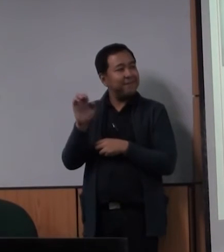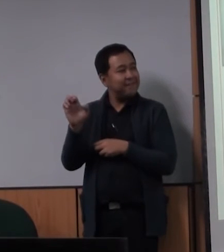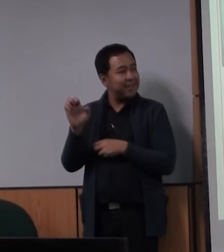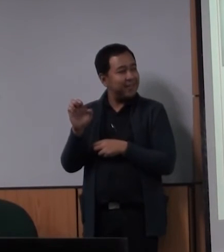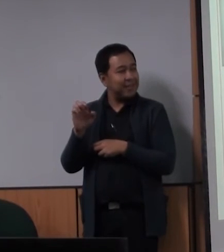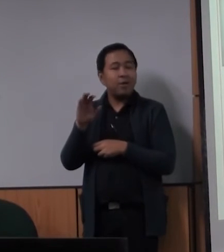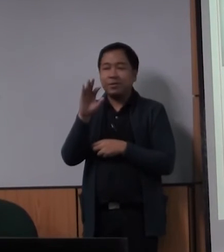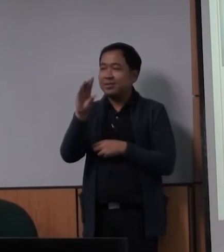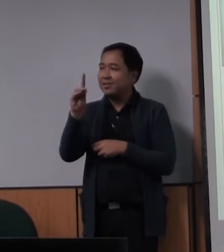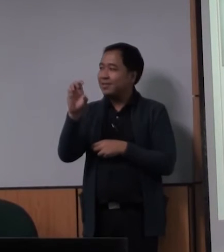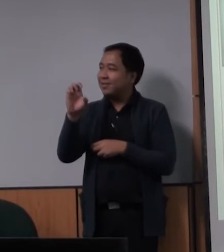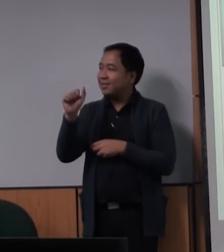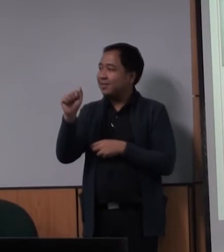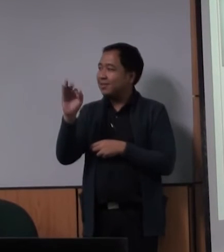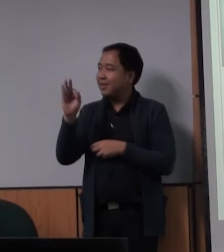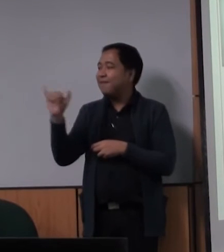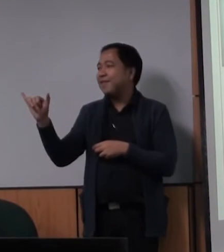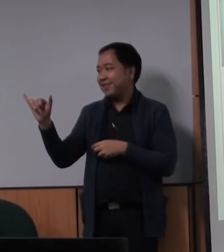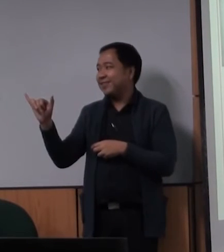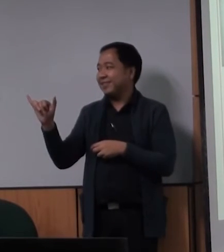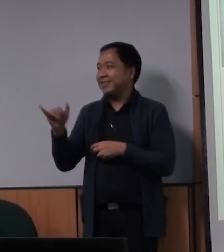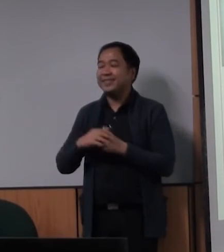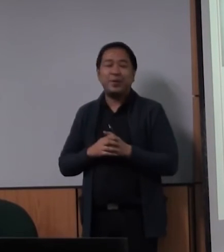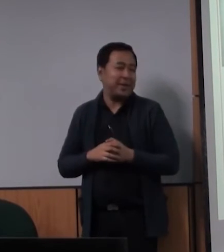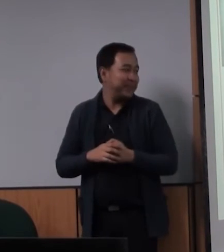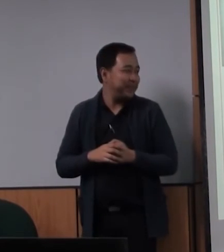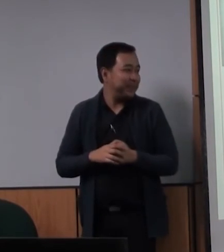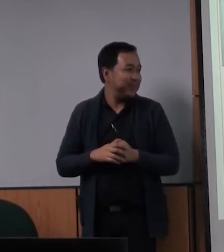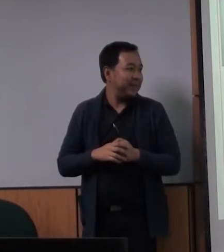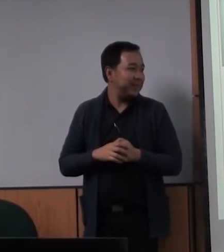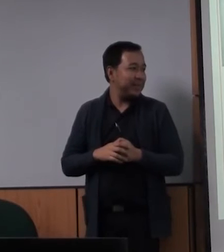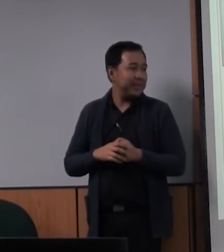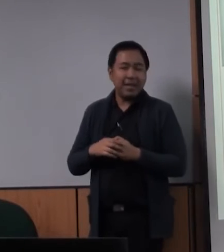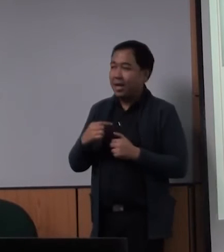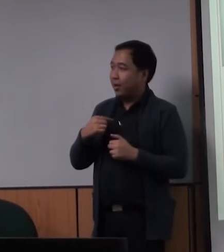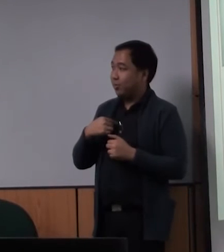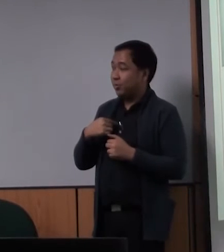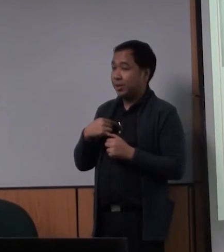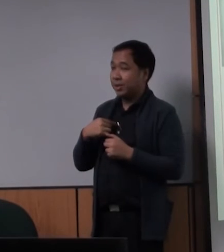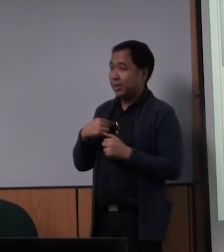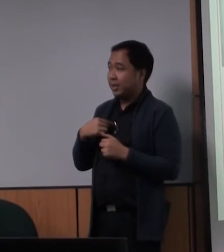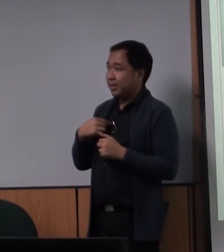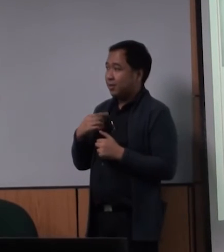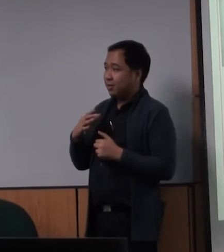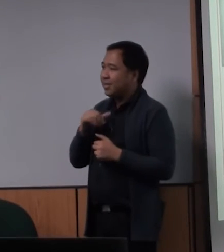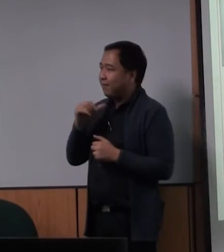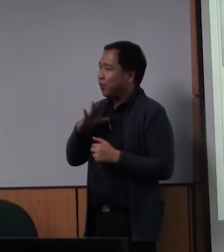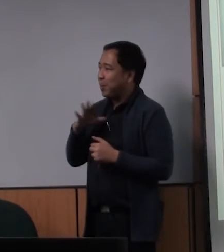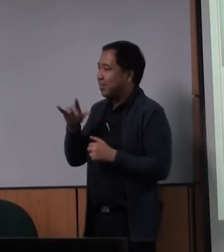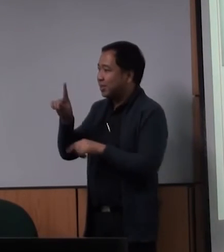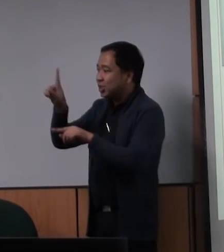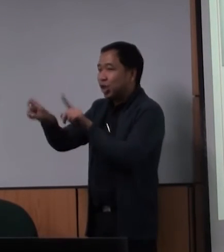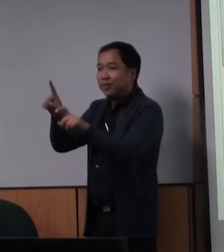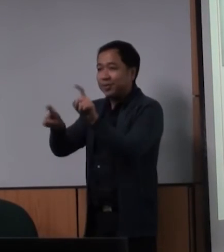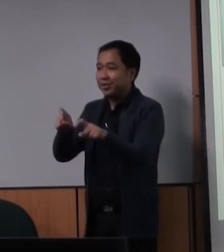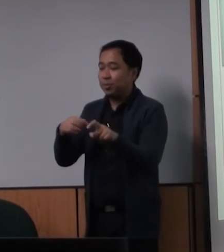Deaf and white. Yeah, Decky. So I have an informal survey because I'm in the math. So yung mga panel ko and